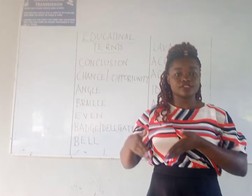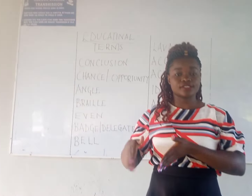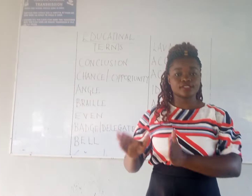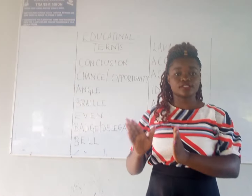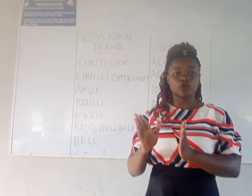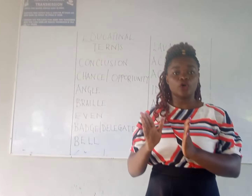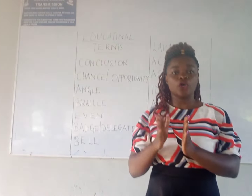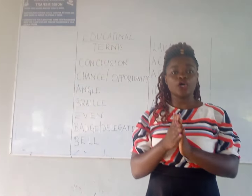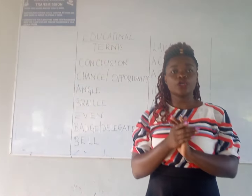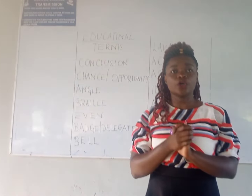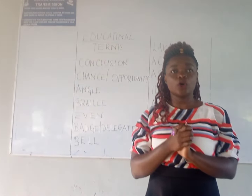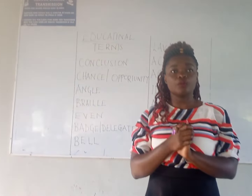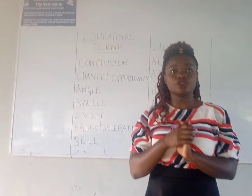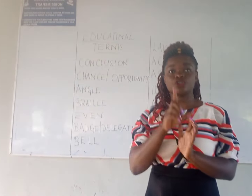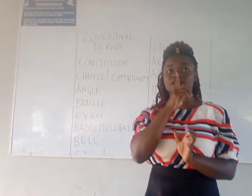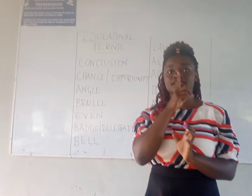Chance or opportunity.